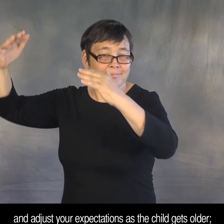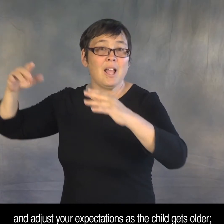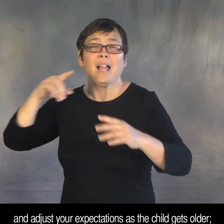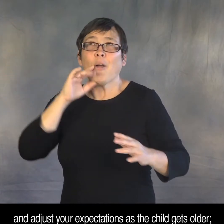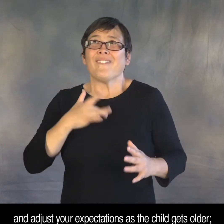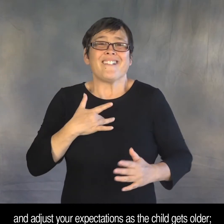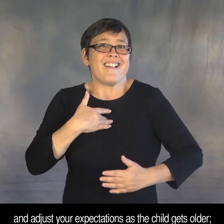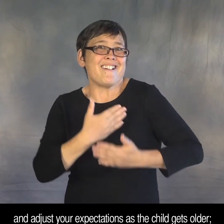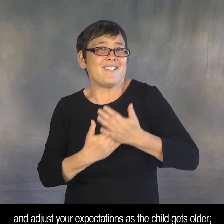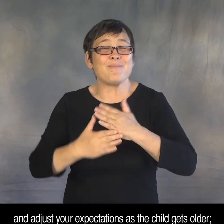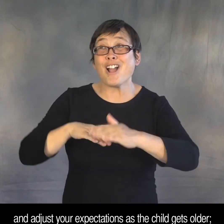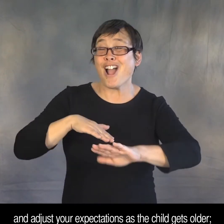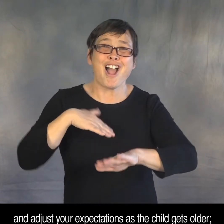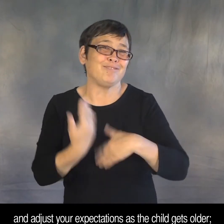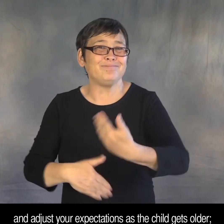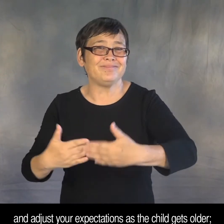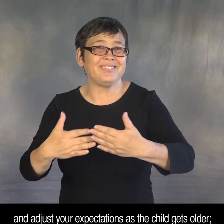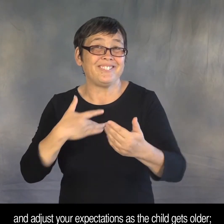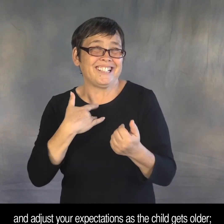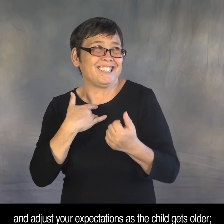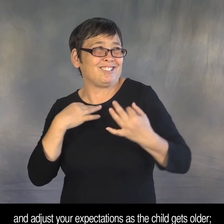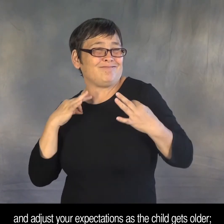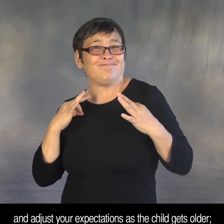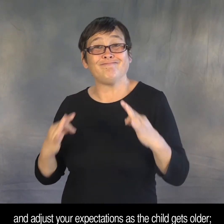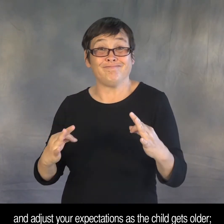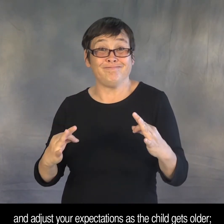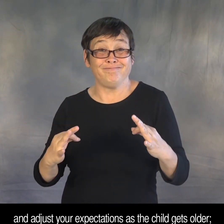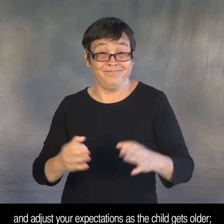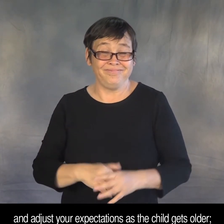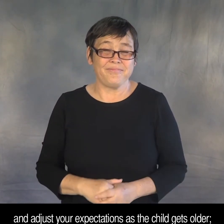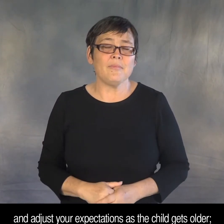and adjust your expectations as the child gets older.